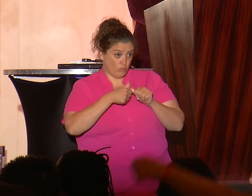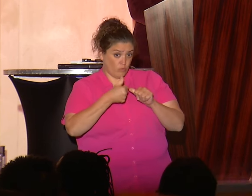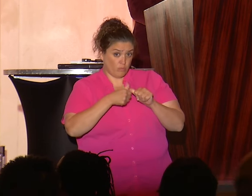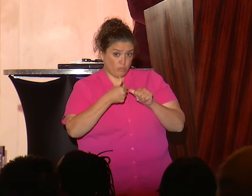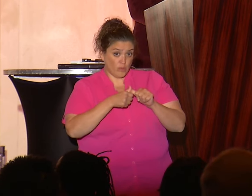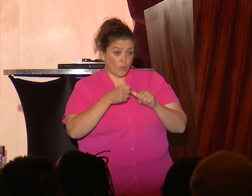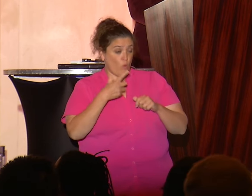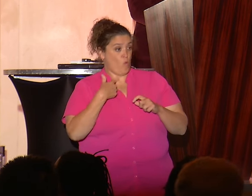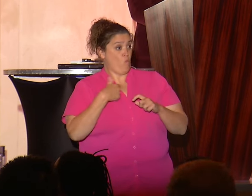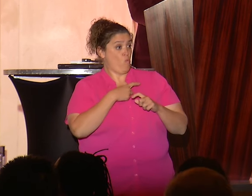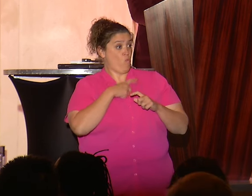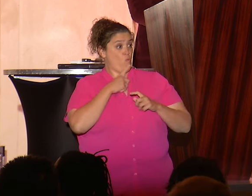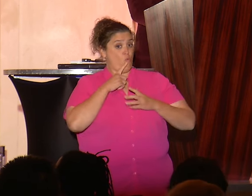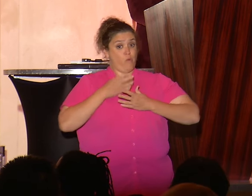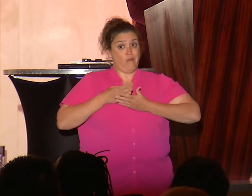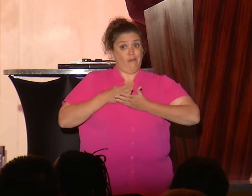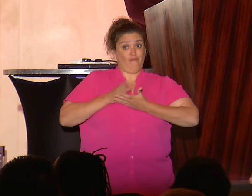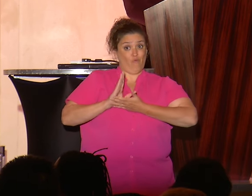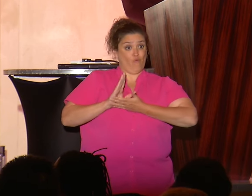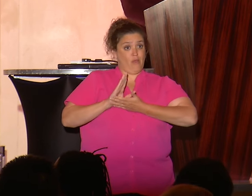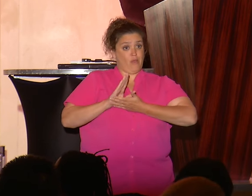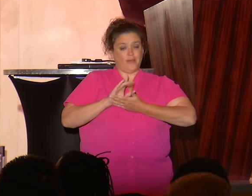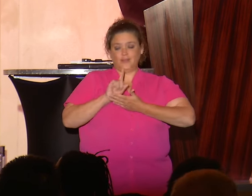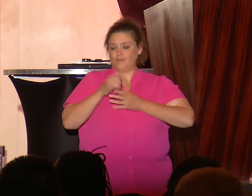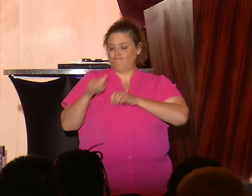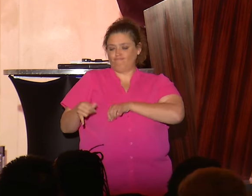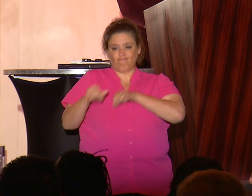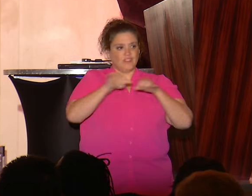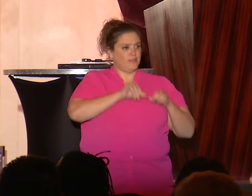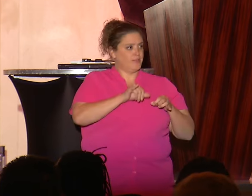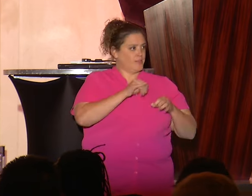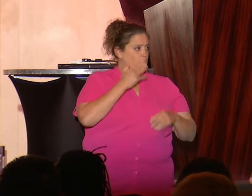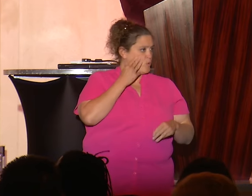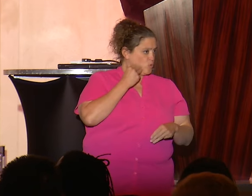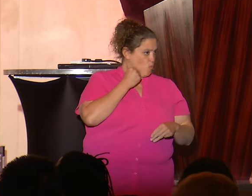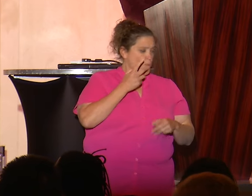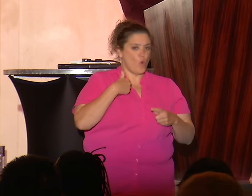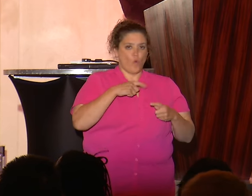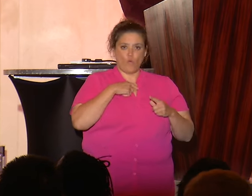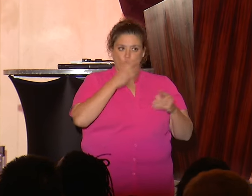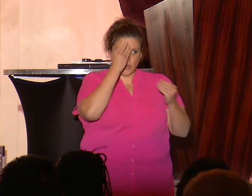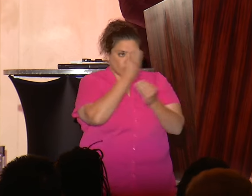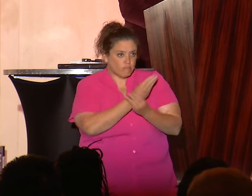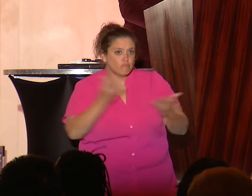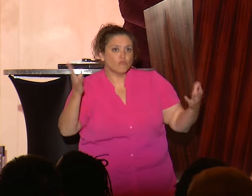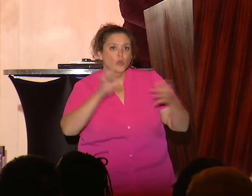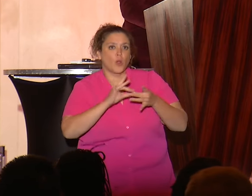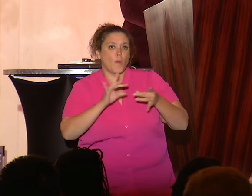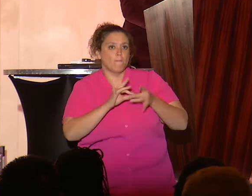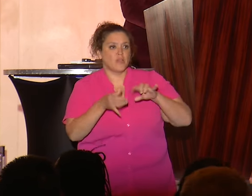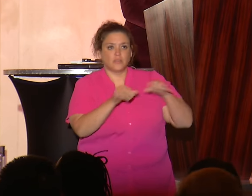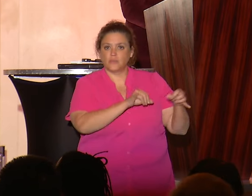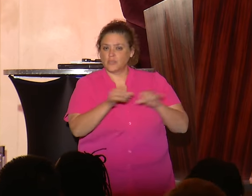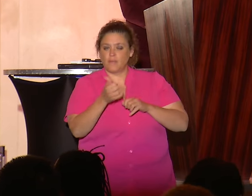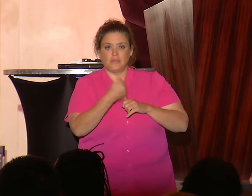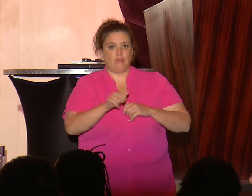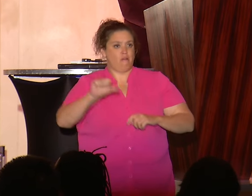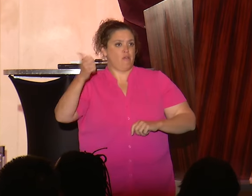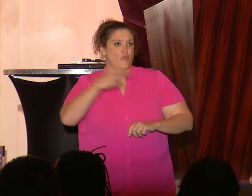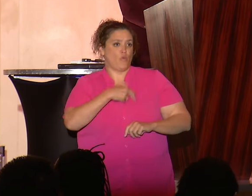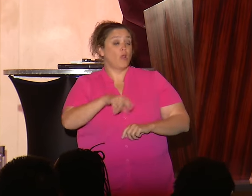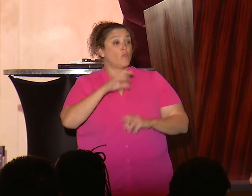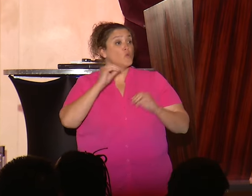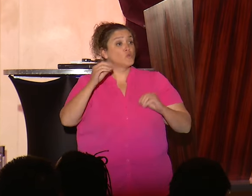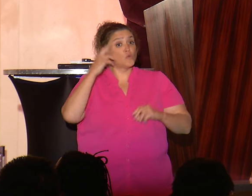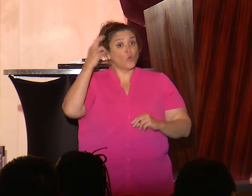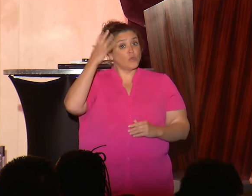as much right as the religious to bring our message to society at large. There's no reason why it should